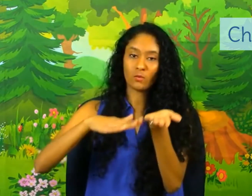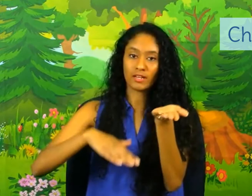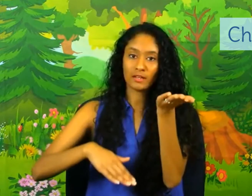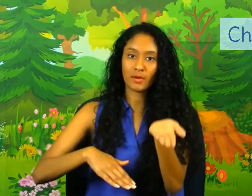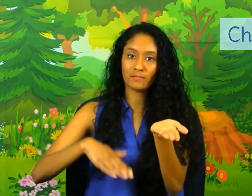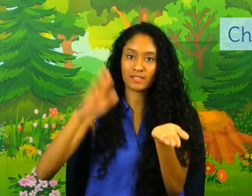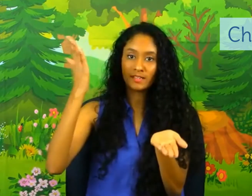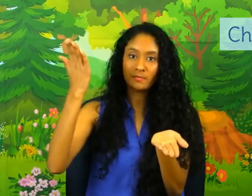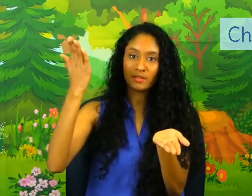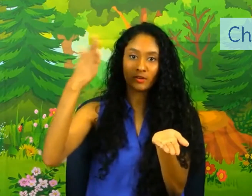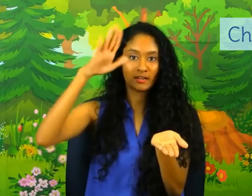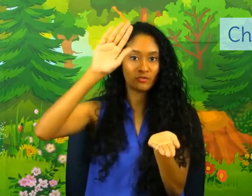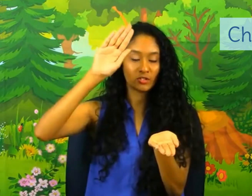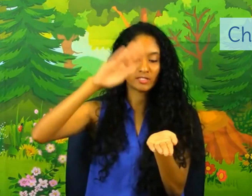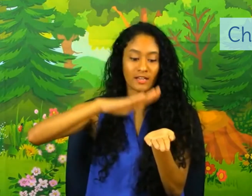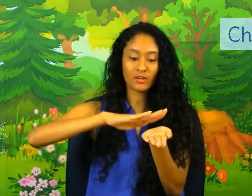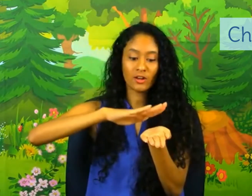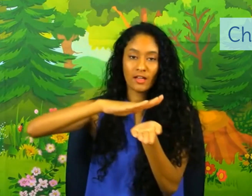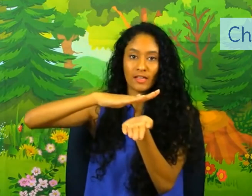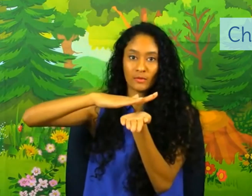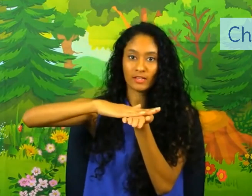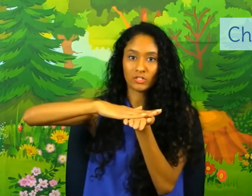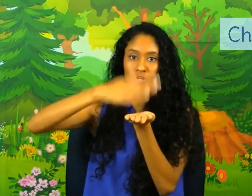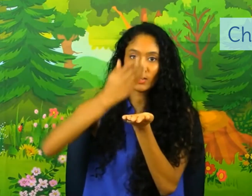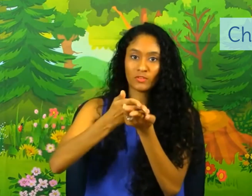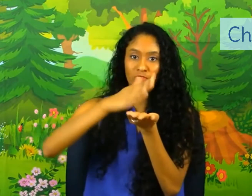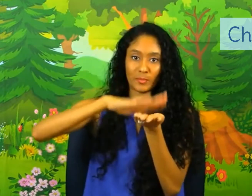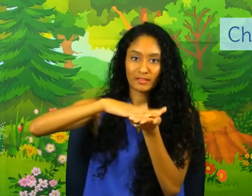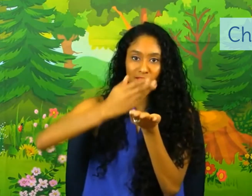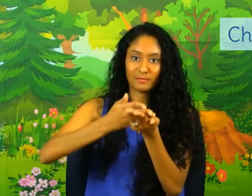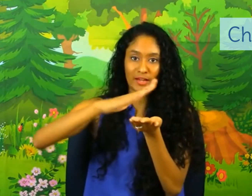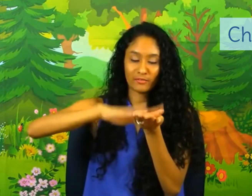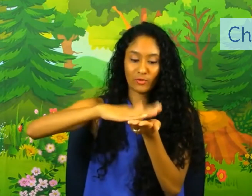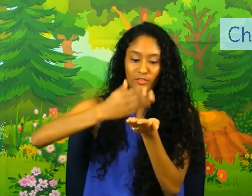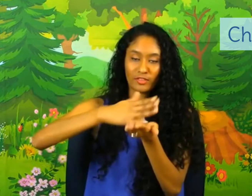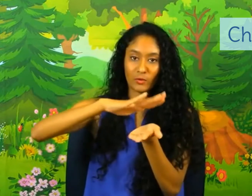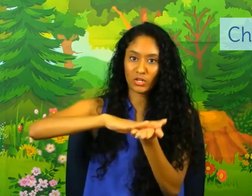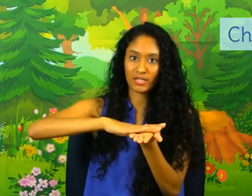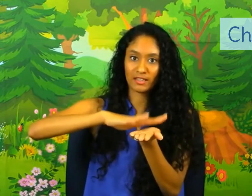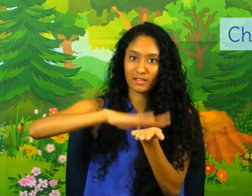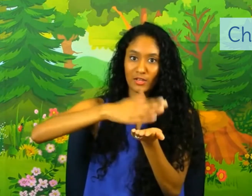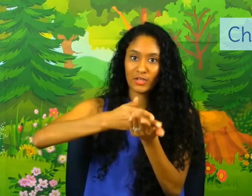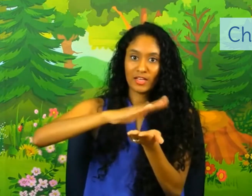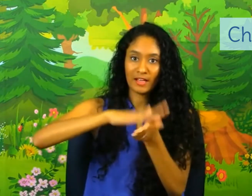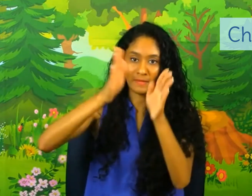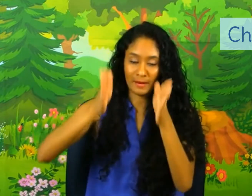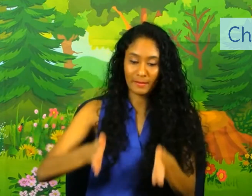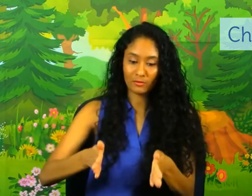hand, palm facing up, the other hand, fingers together, and we turn and we flip it back and forth like we're cooking. And then we